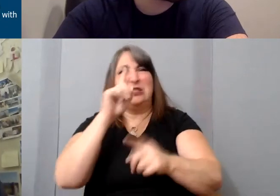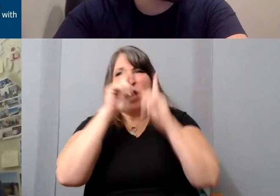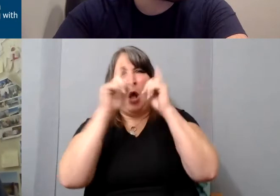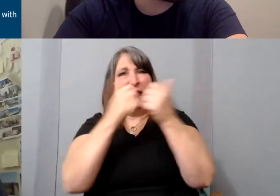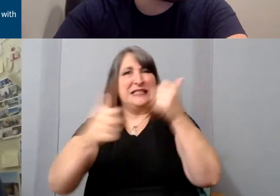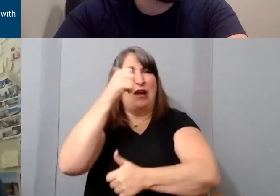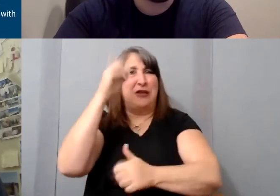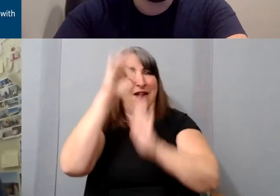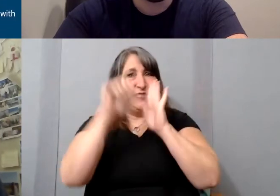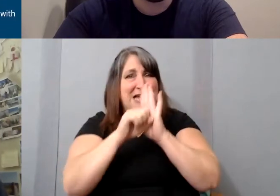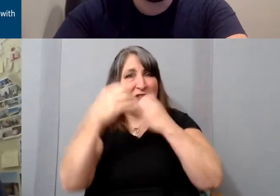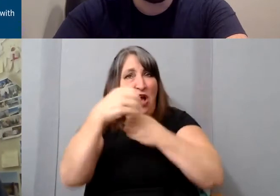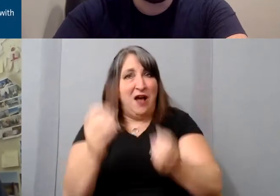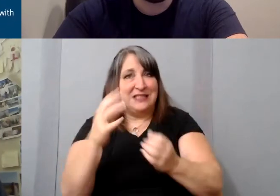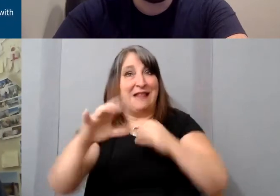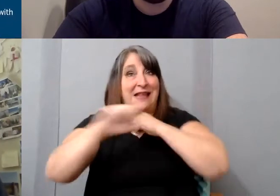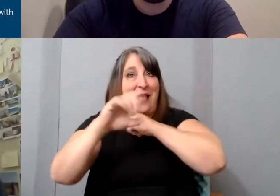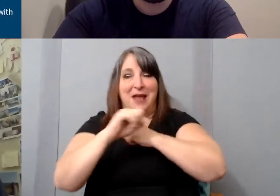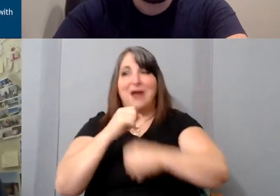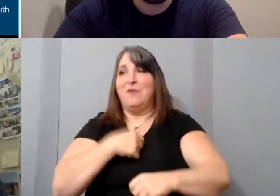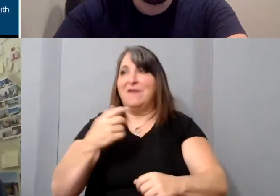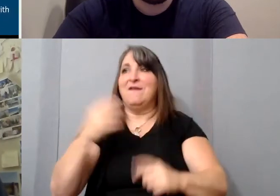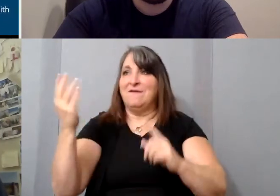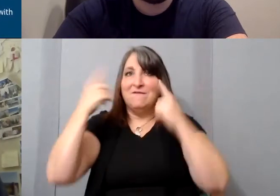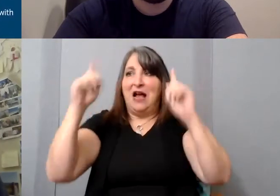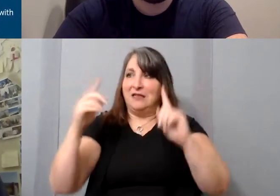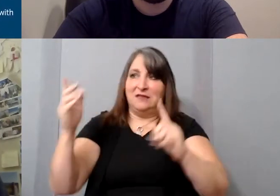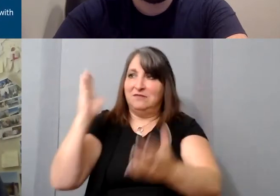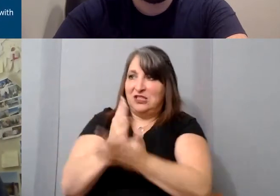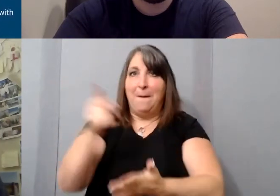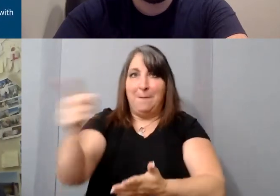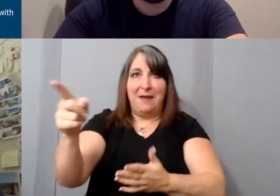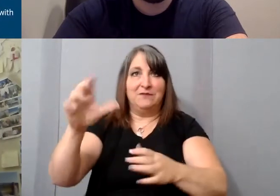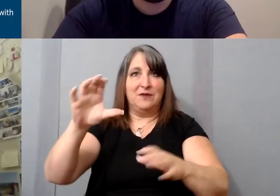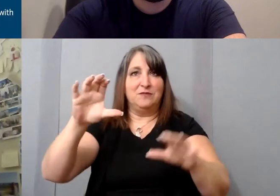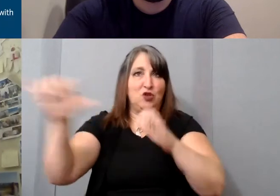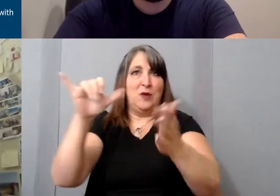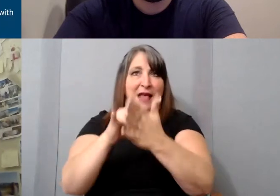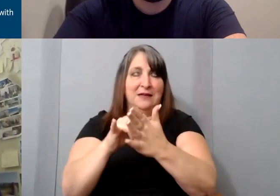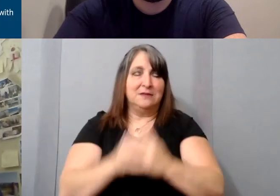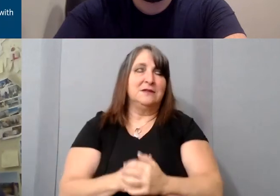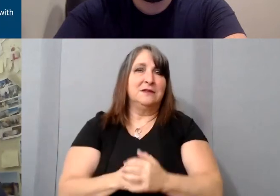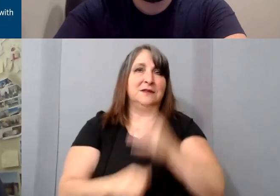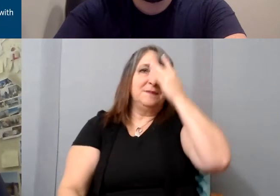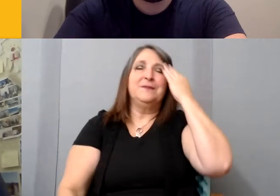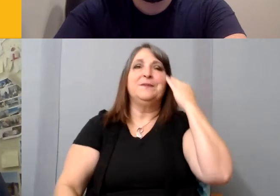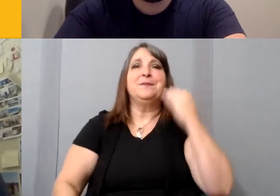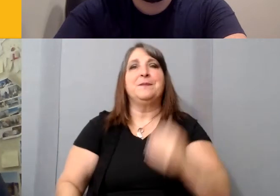and the campaign, we were able to finally get them to back off of that. So next slide, please.